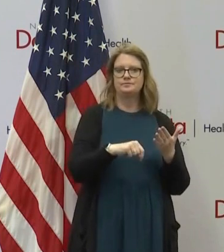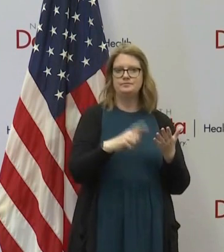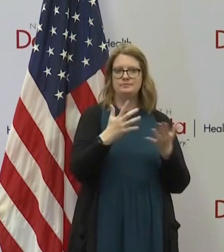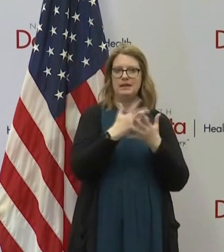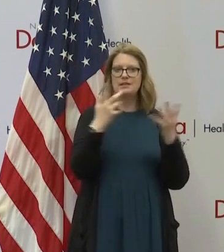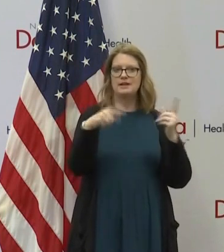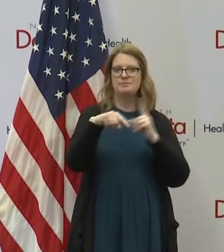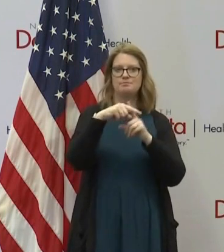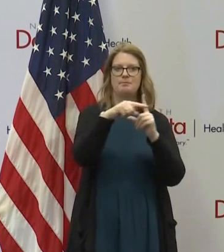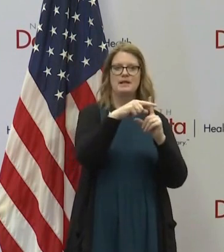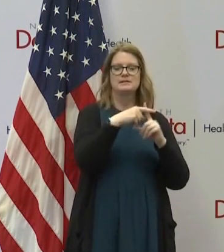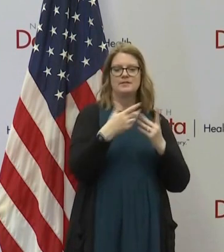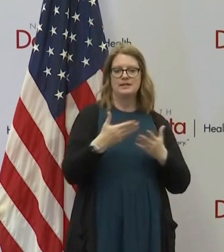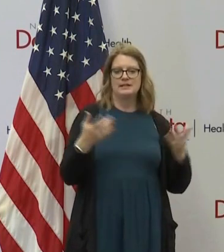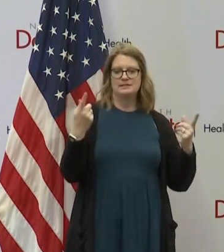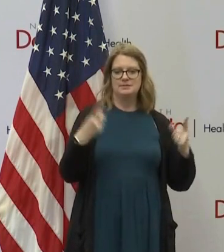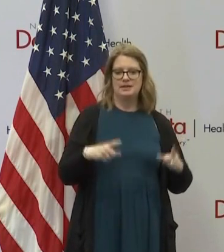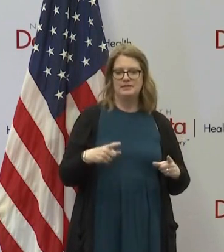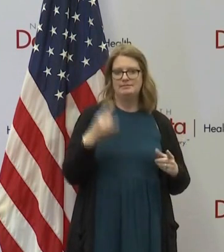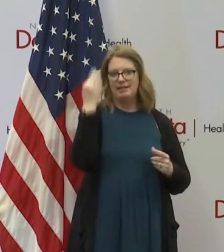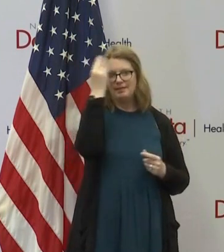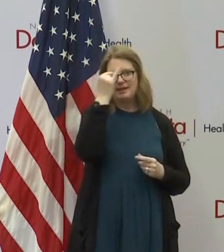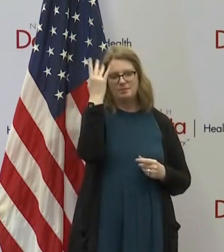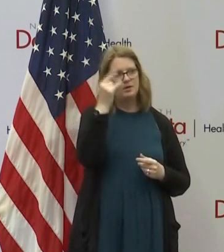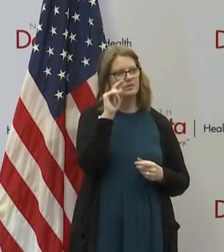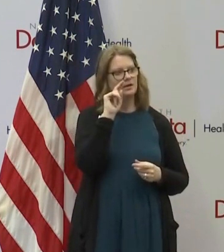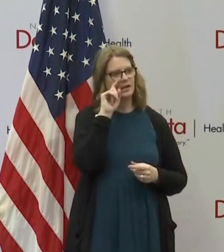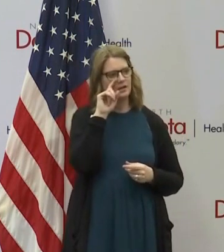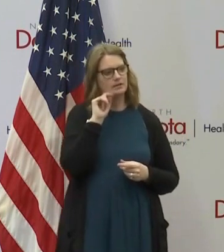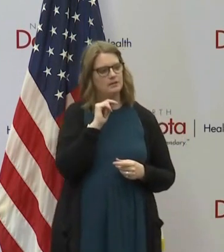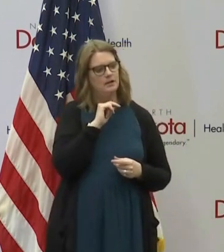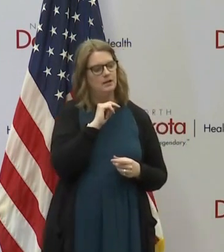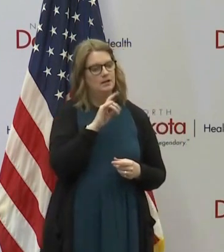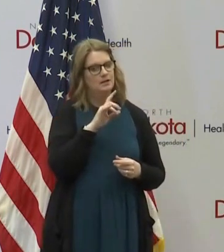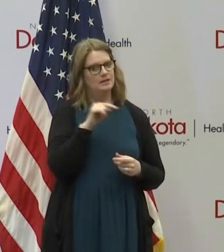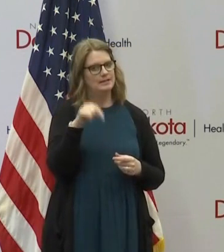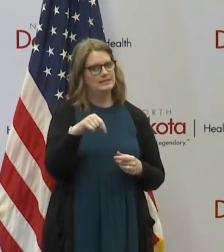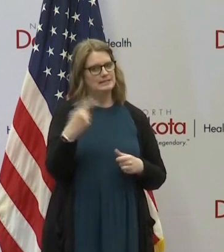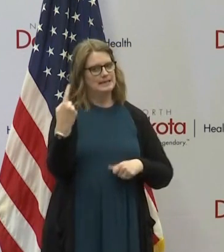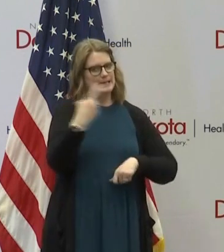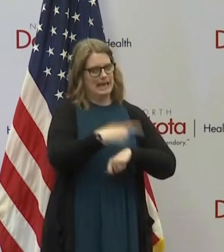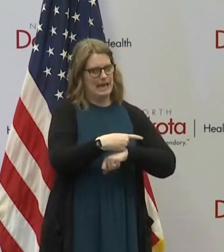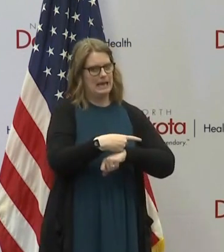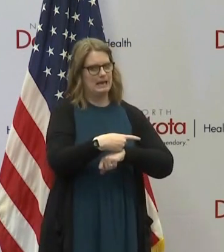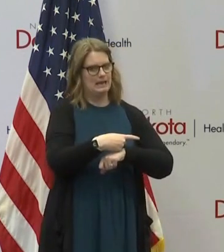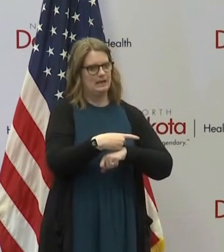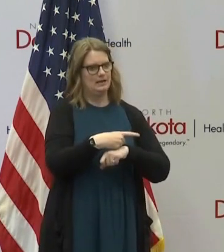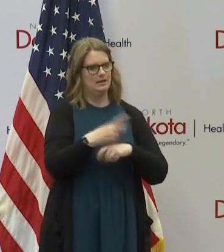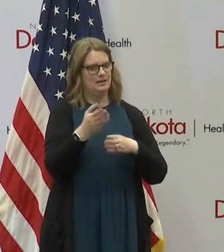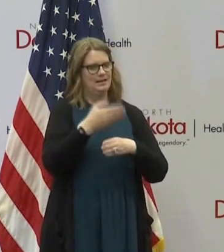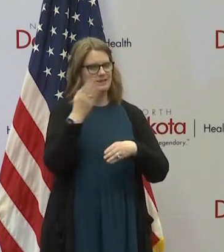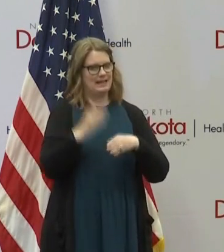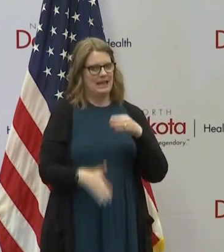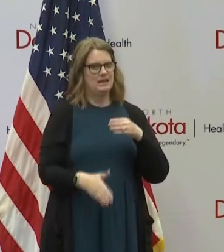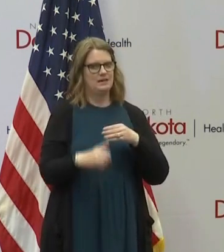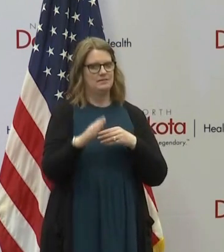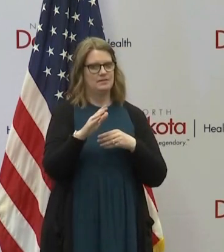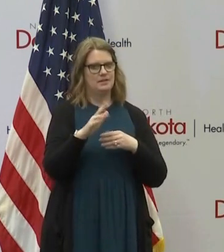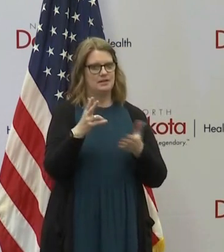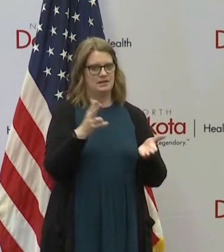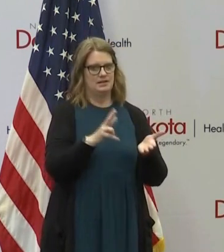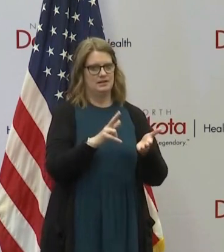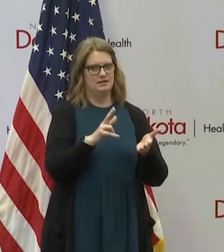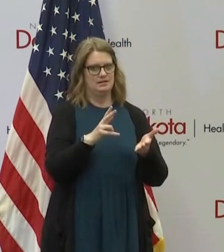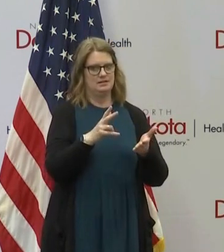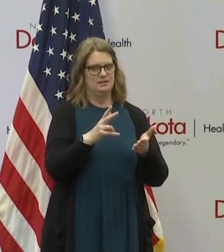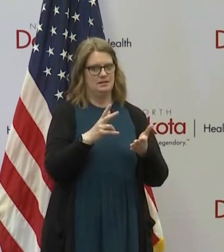lots of positive things to be thinking about, and we did get through this was the day that was the end of the contract closing a month